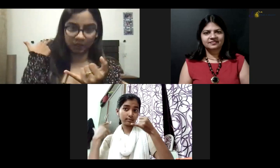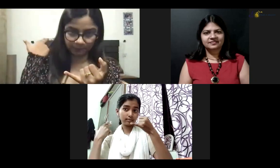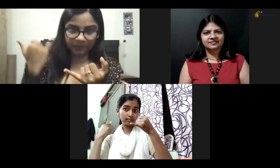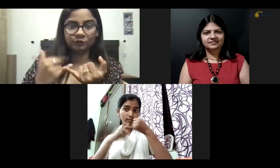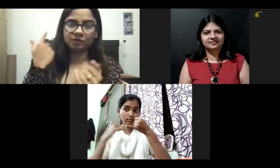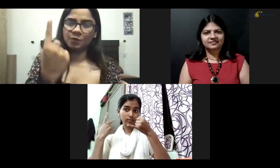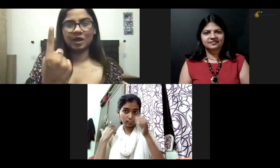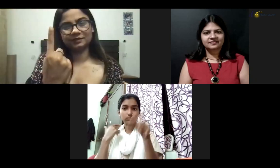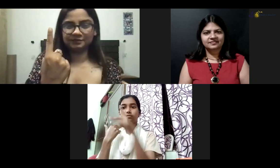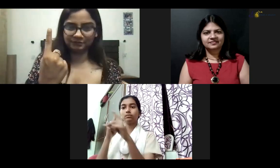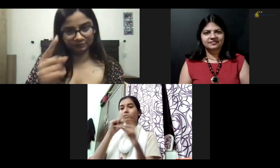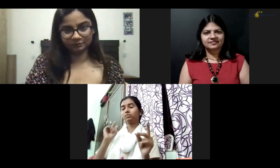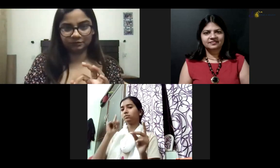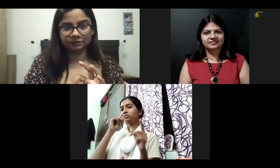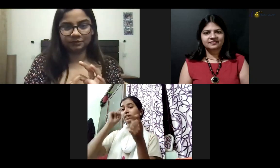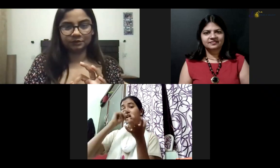So I would like to ask Sodamini